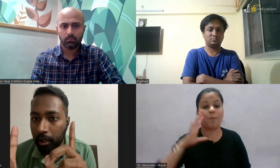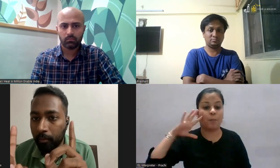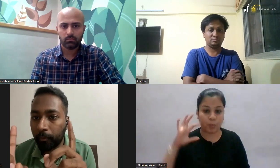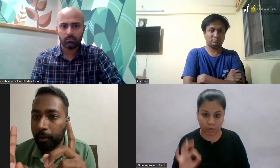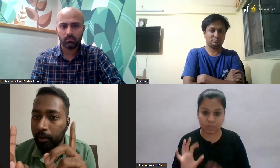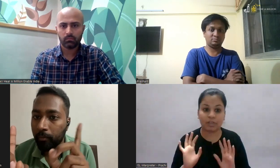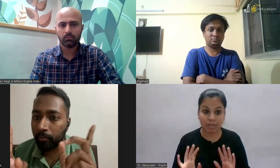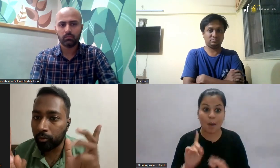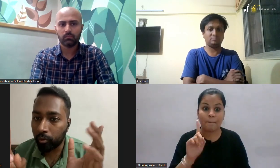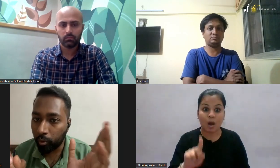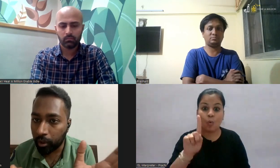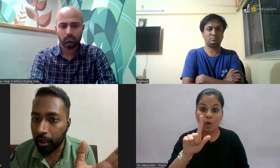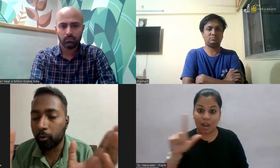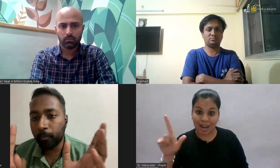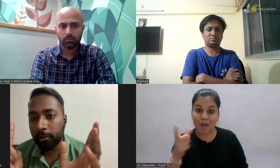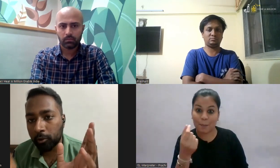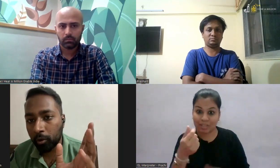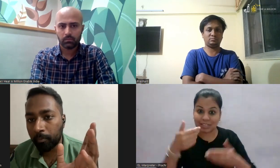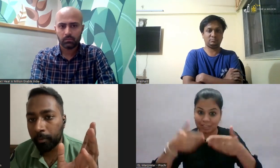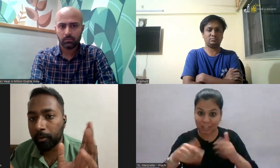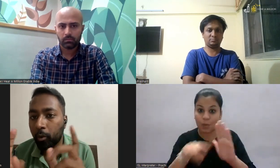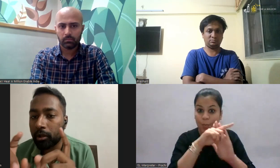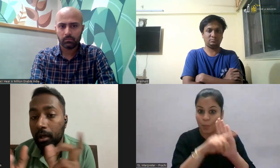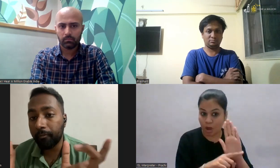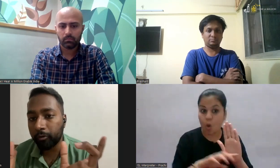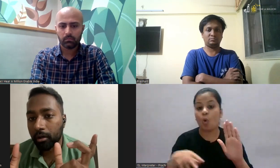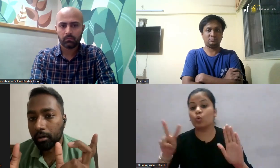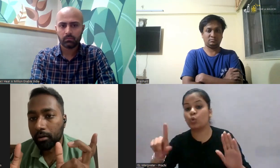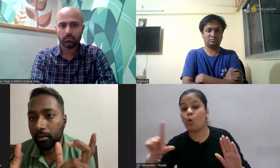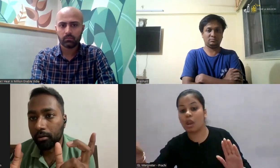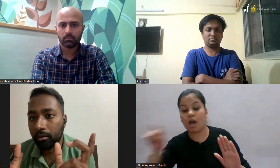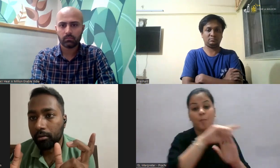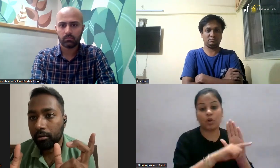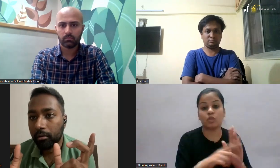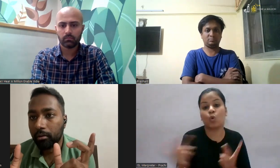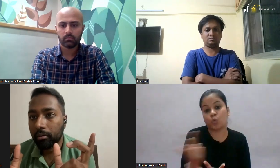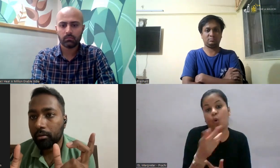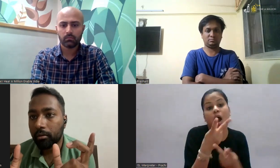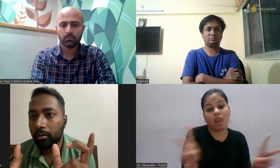rupees 1 lakh premium and rupees 2 lakh premium. Both are different.